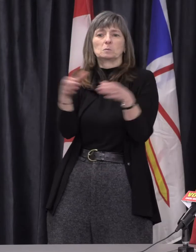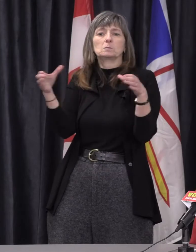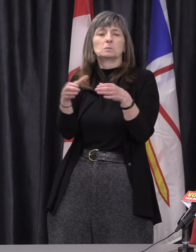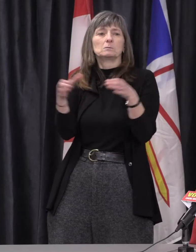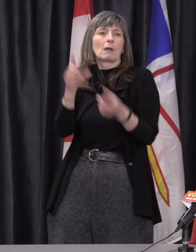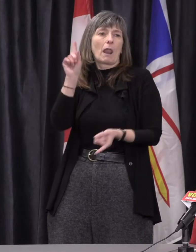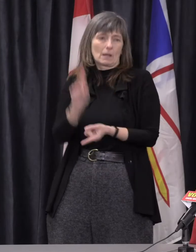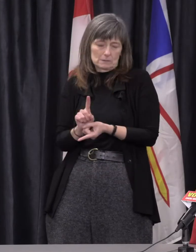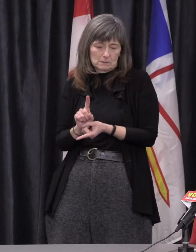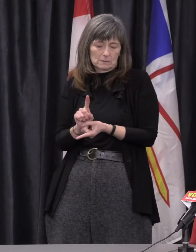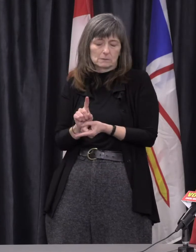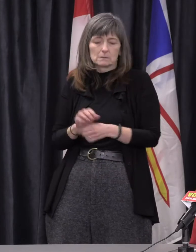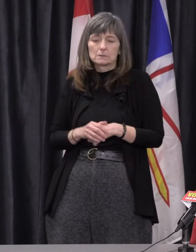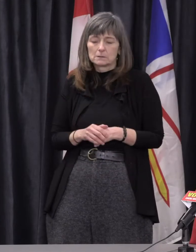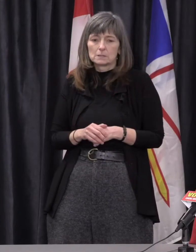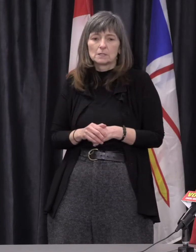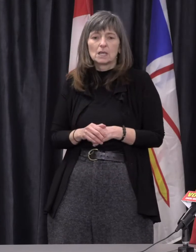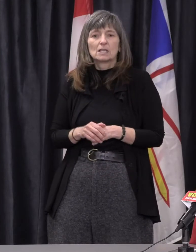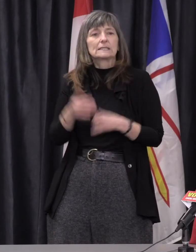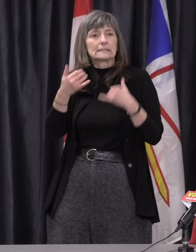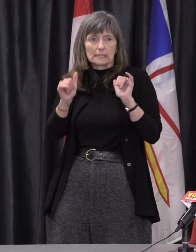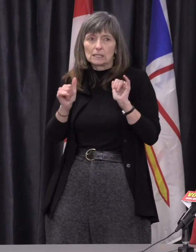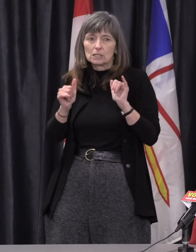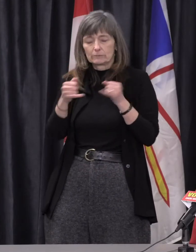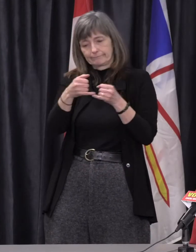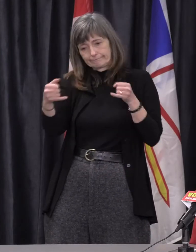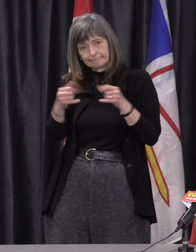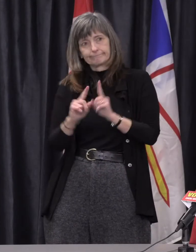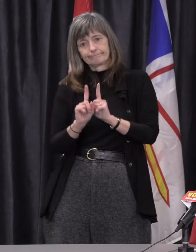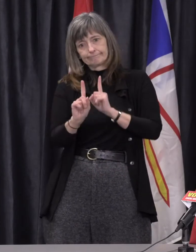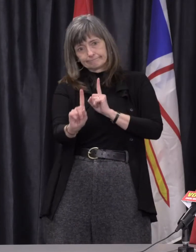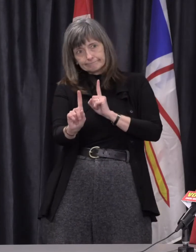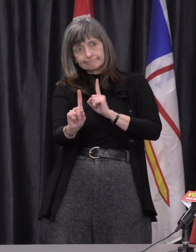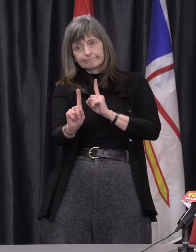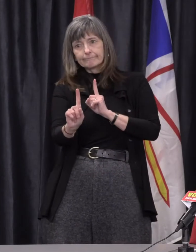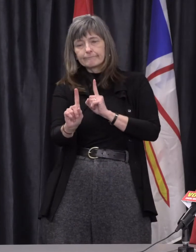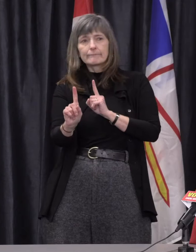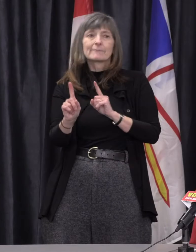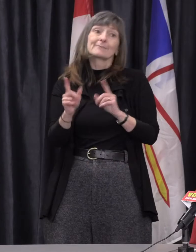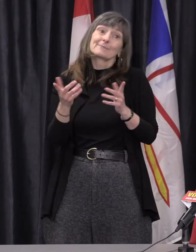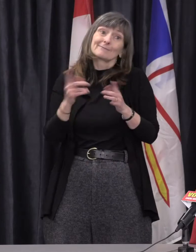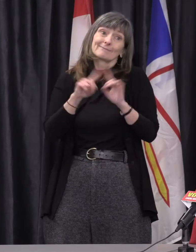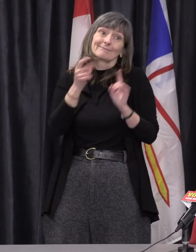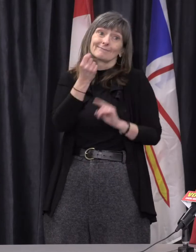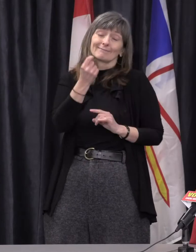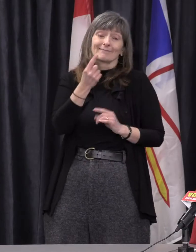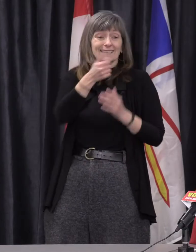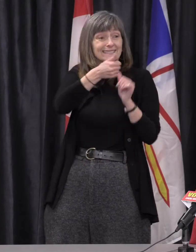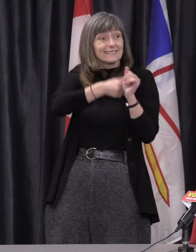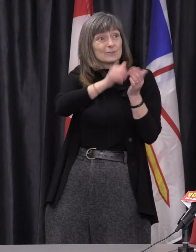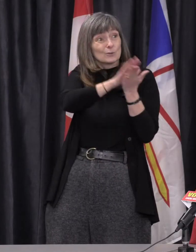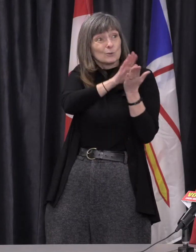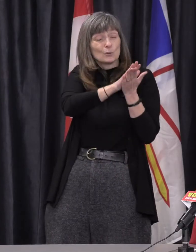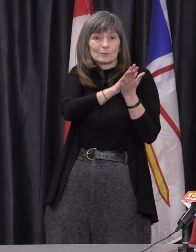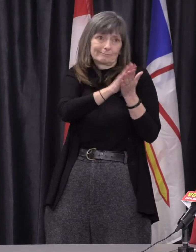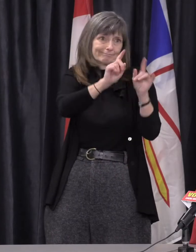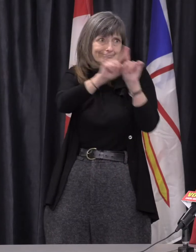effect. And so those social distancing measures every school is different, so those would have to be left up